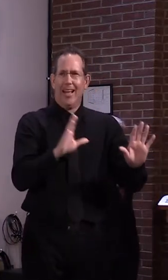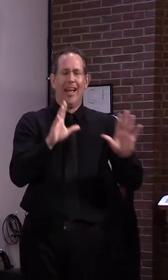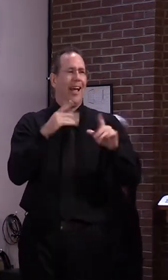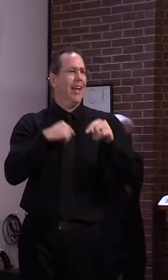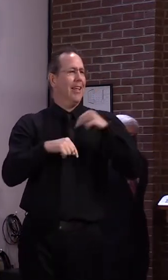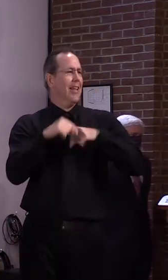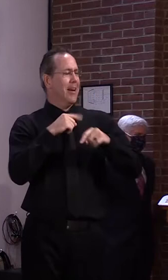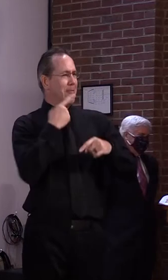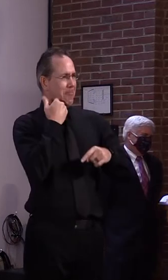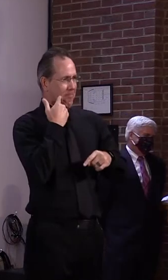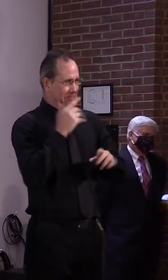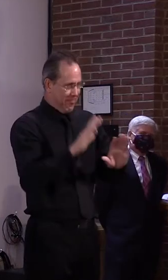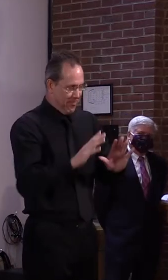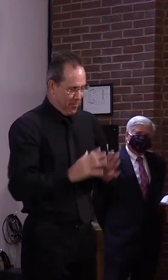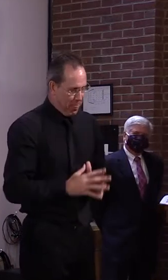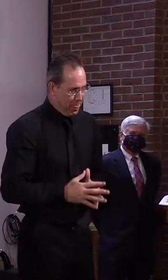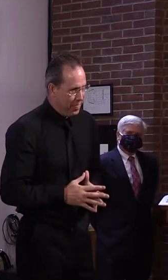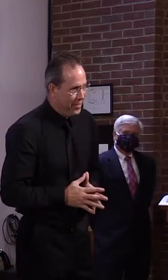when you call